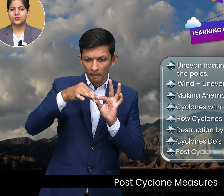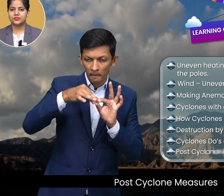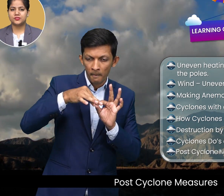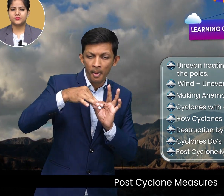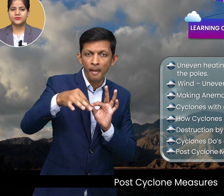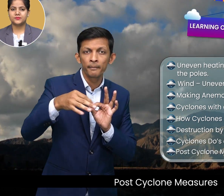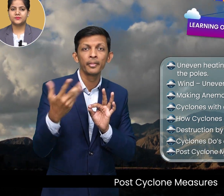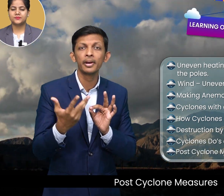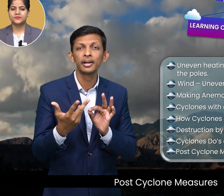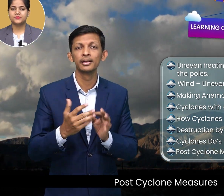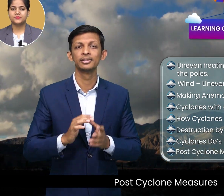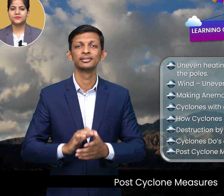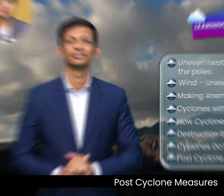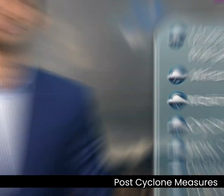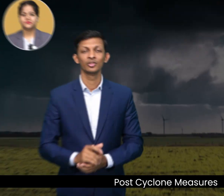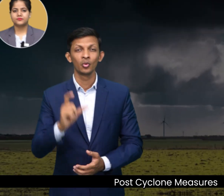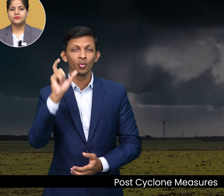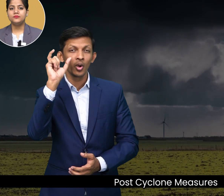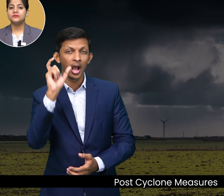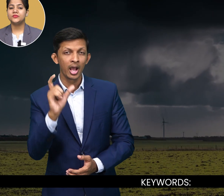Post-cyclone measures.